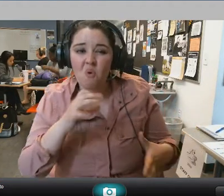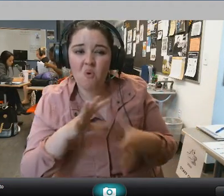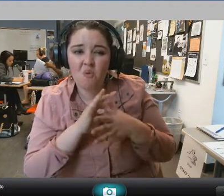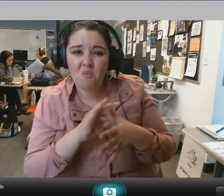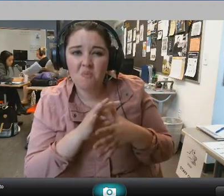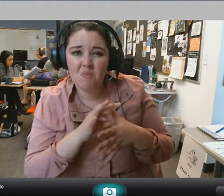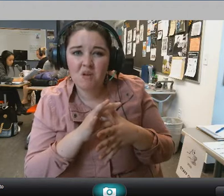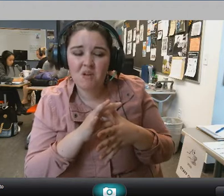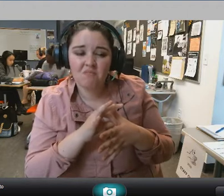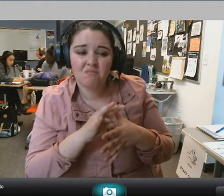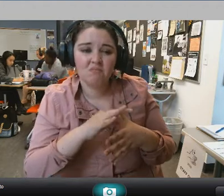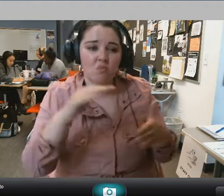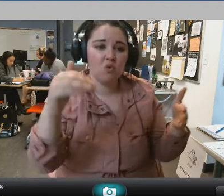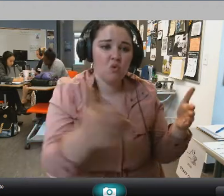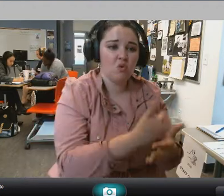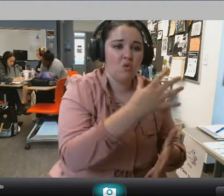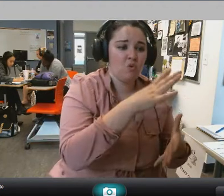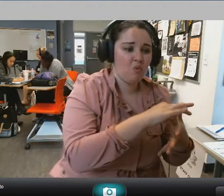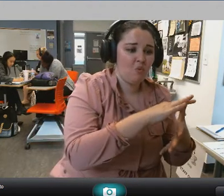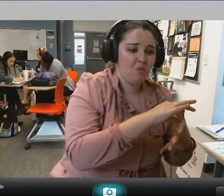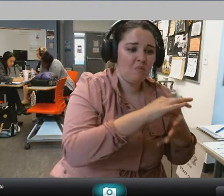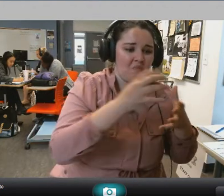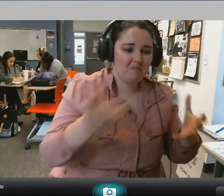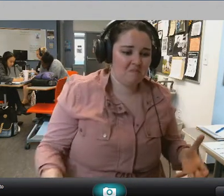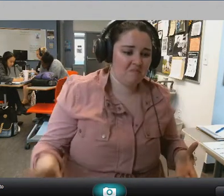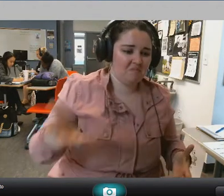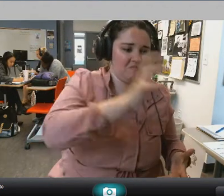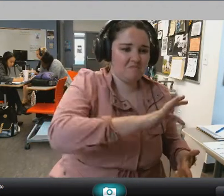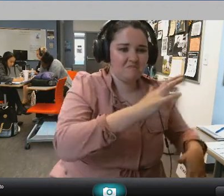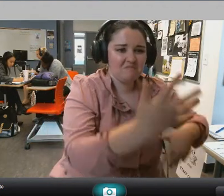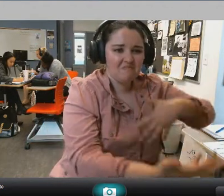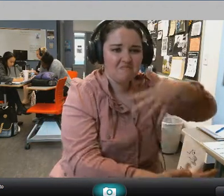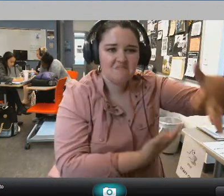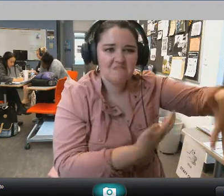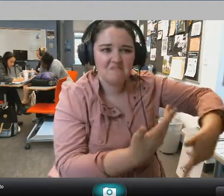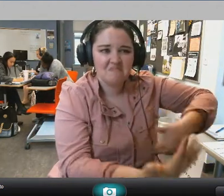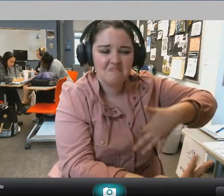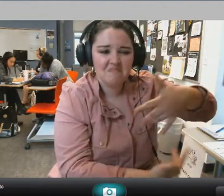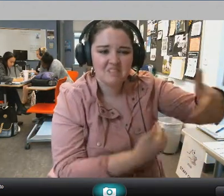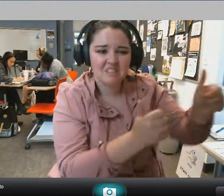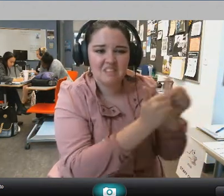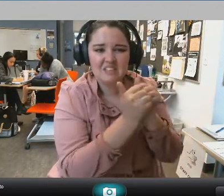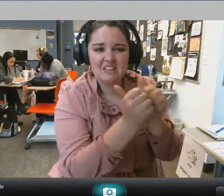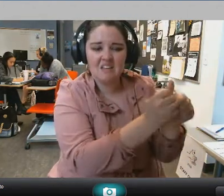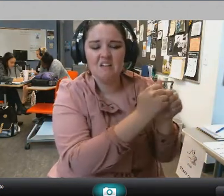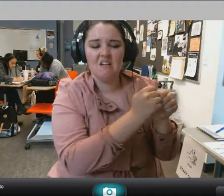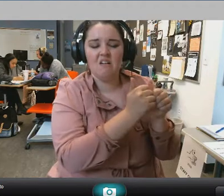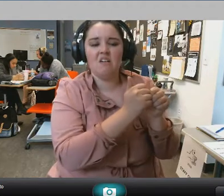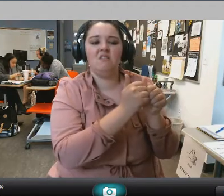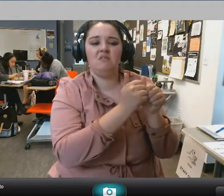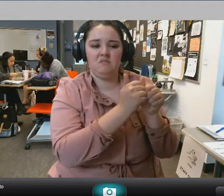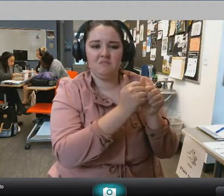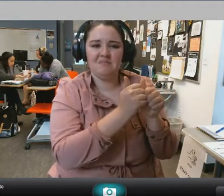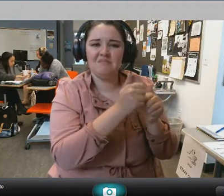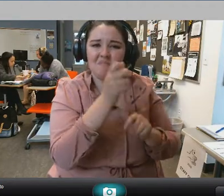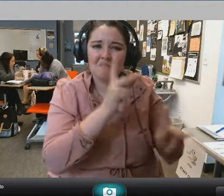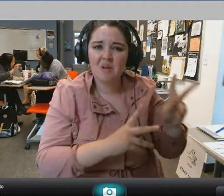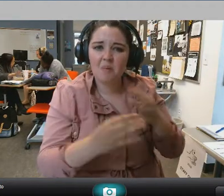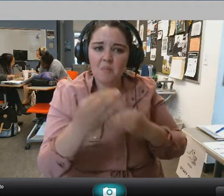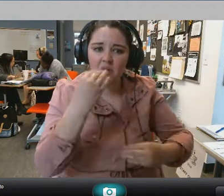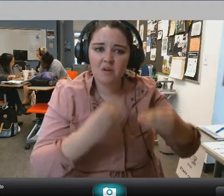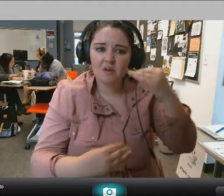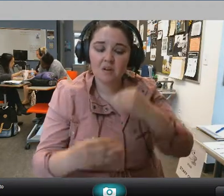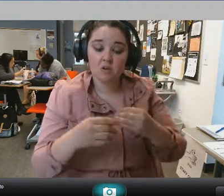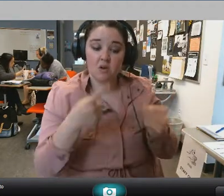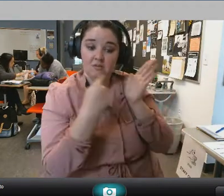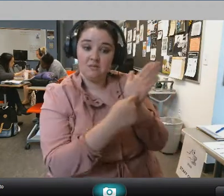sent out for the public's breakfast. Now that's just an example of what businesses can